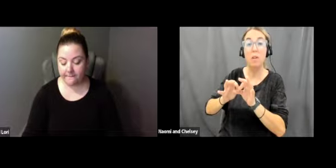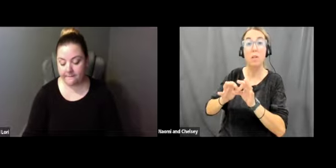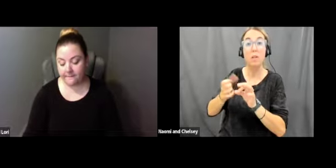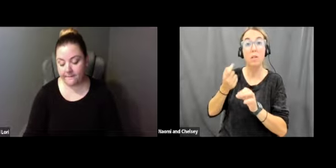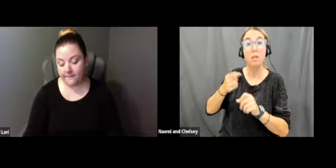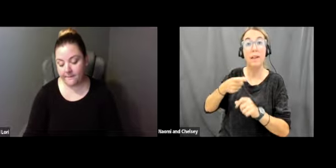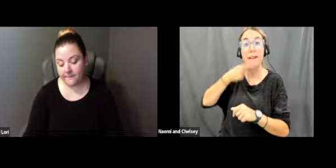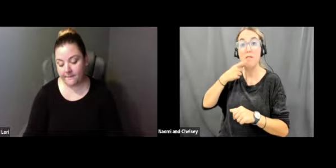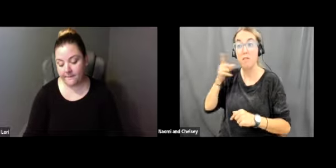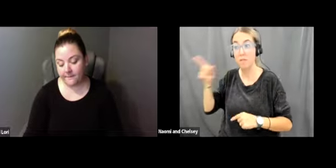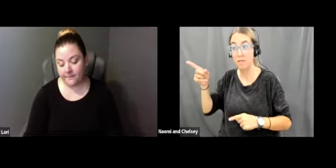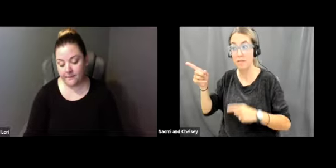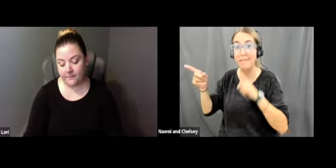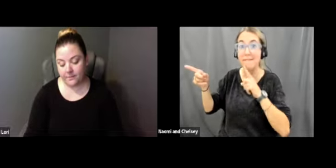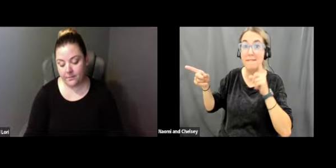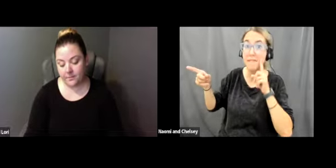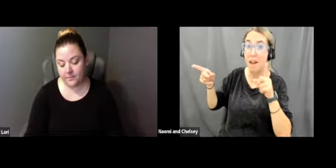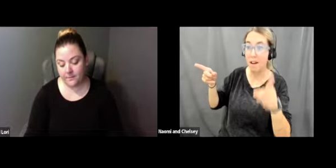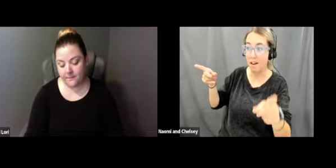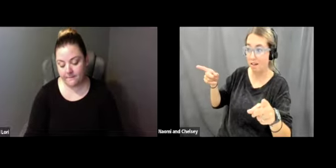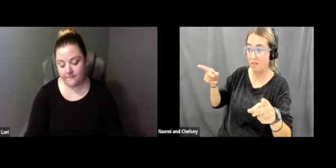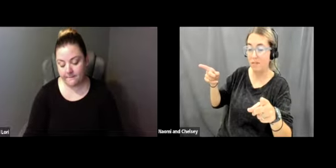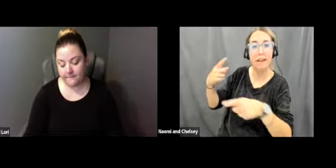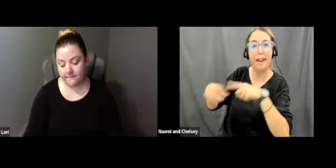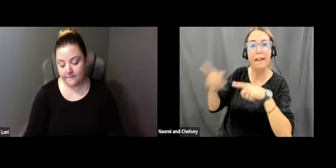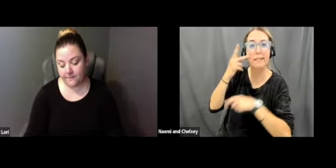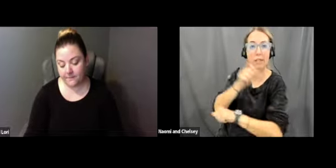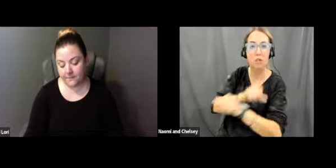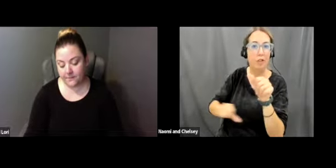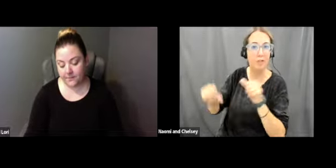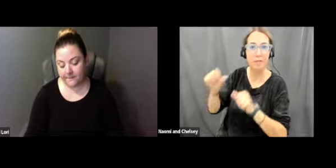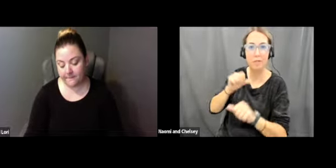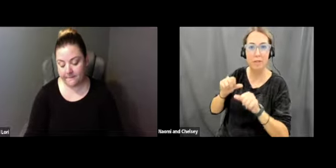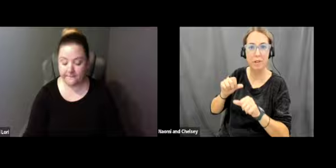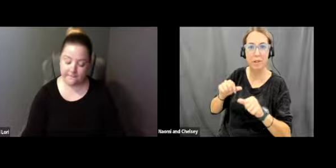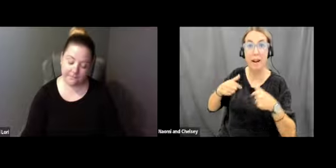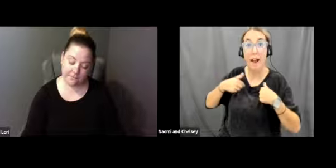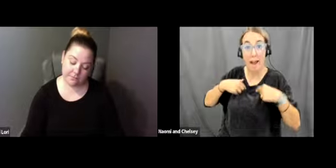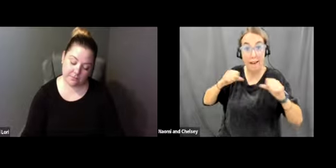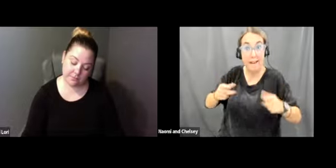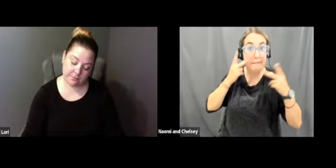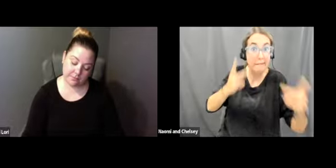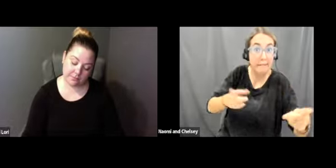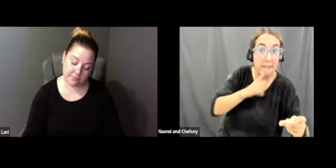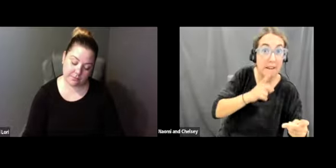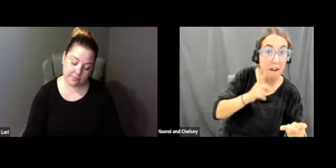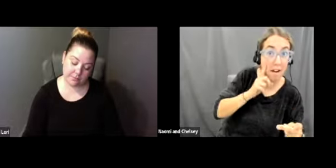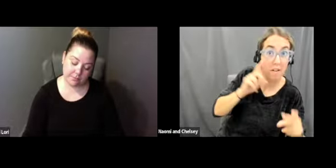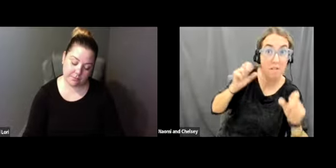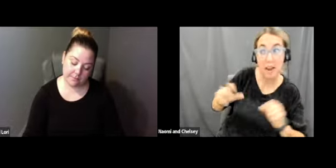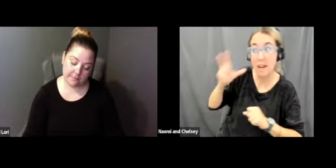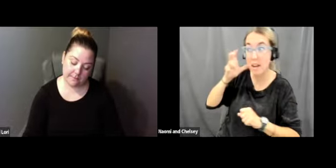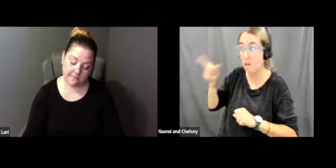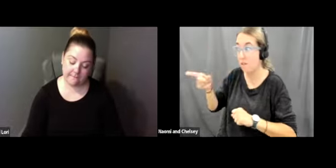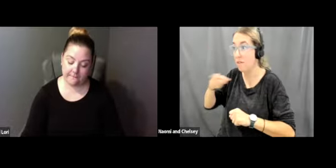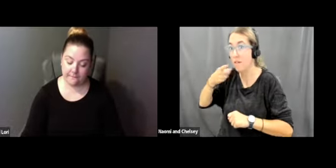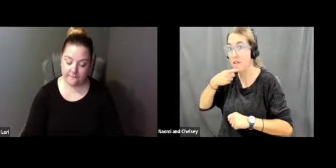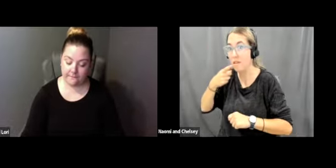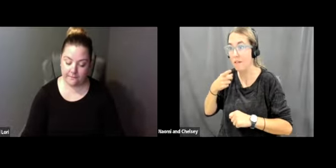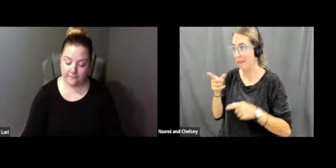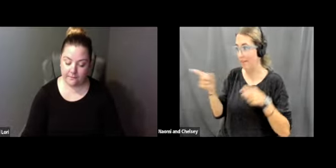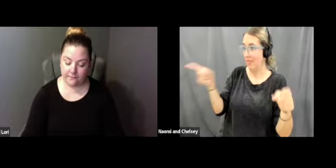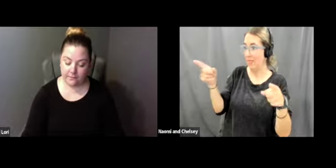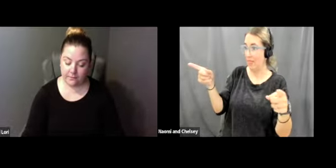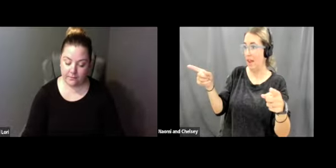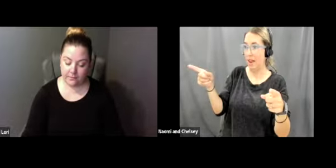am pretty much their only bridge. It's an interesting dynamic because sometimes I feel like that